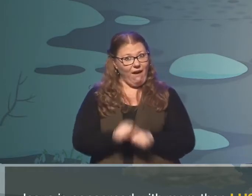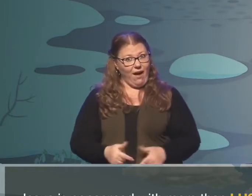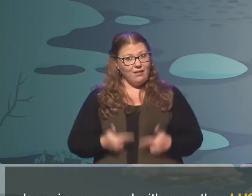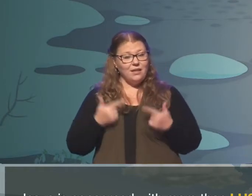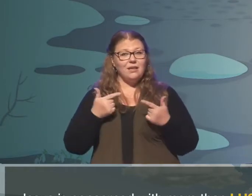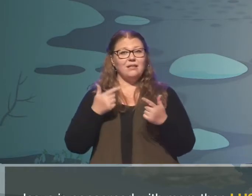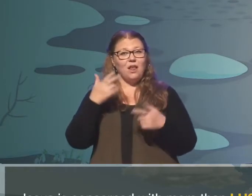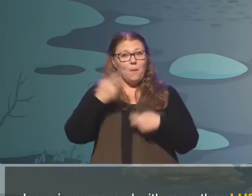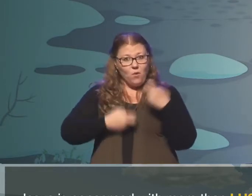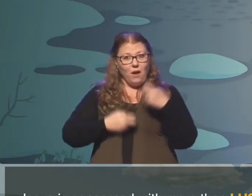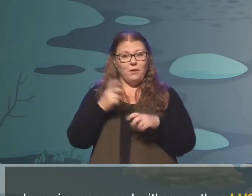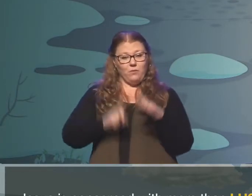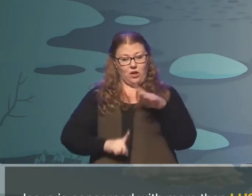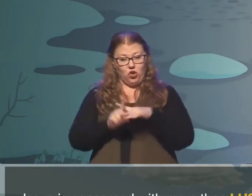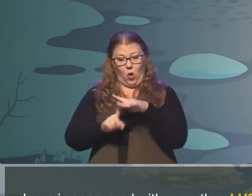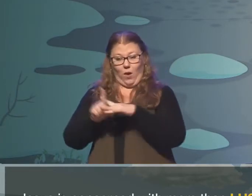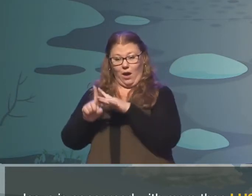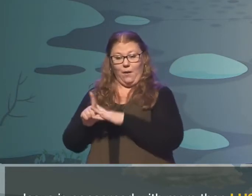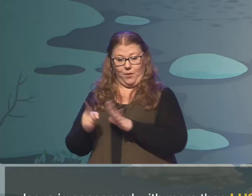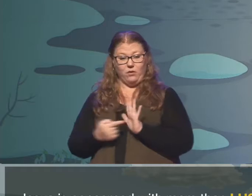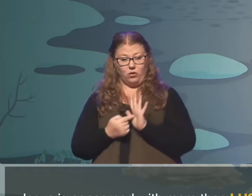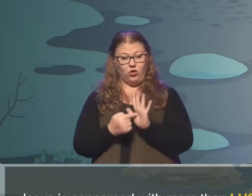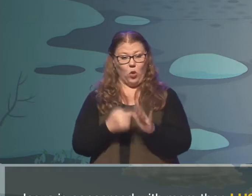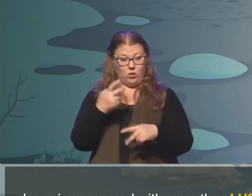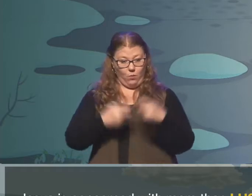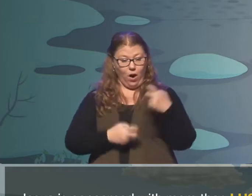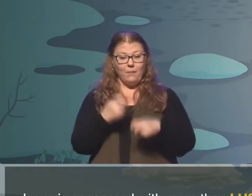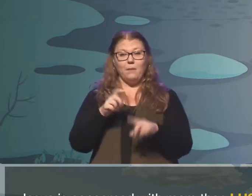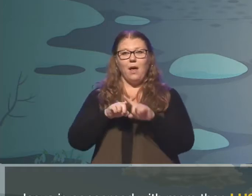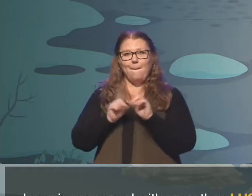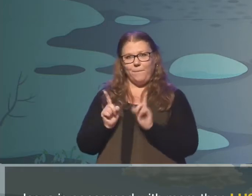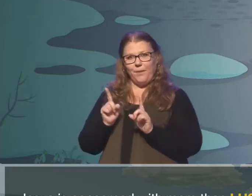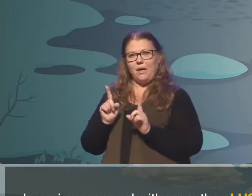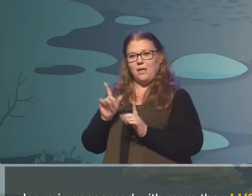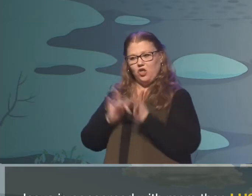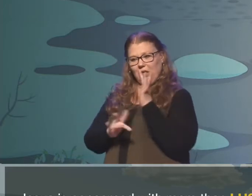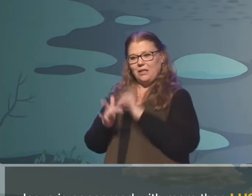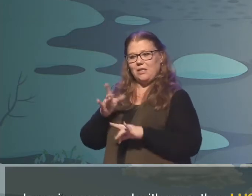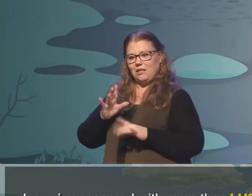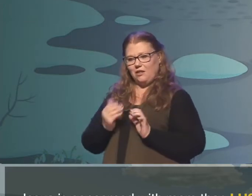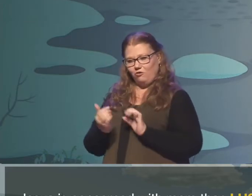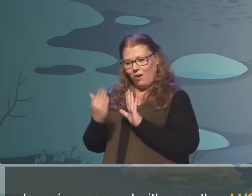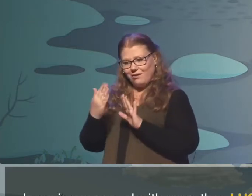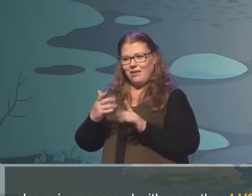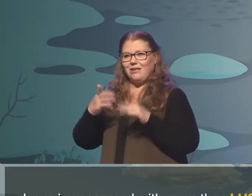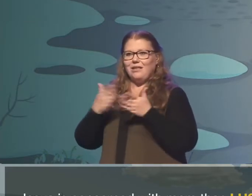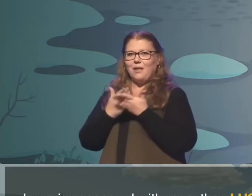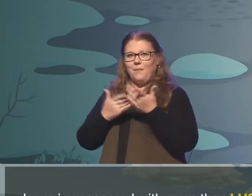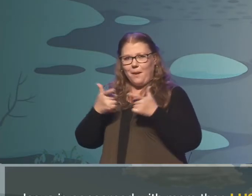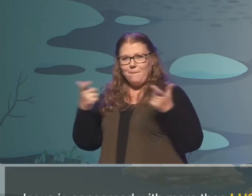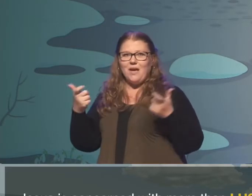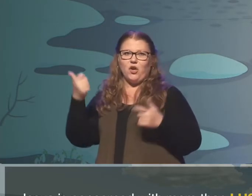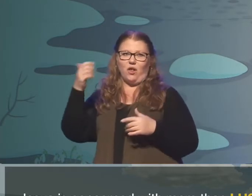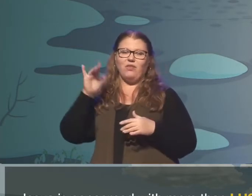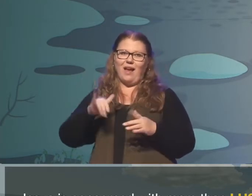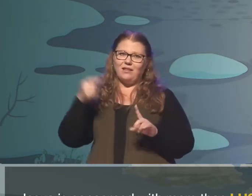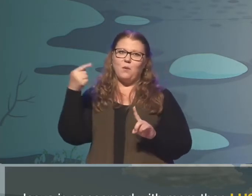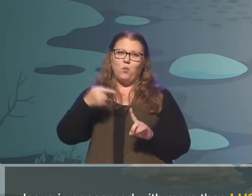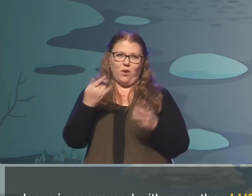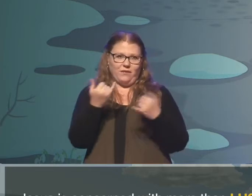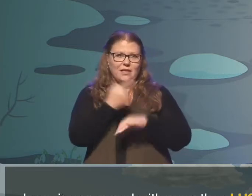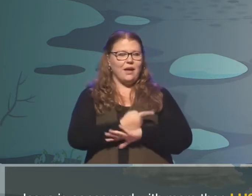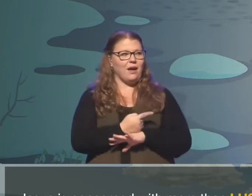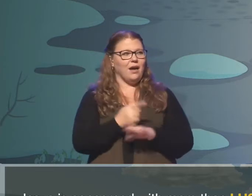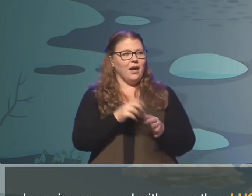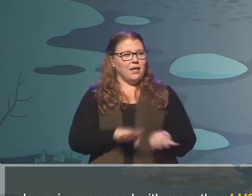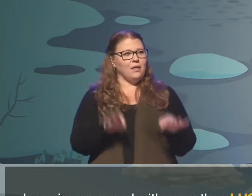they're issues that show up, they're the presenting problem, but he's dealing with something bigger, and that's what we want to get at today. And it's